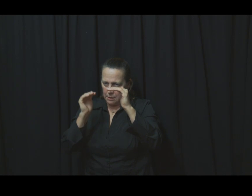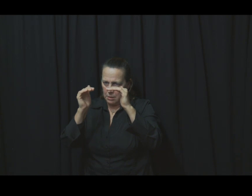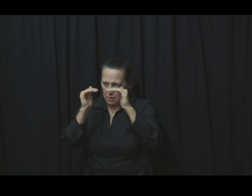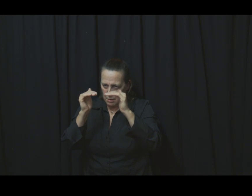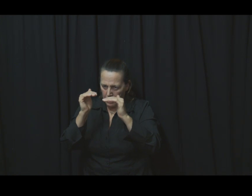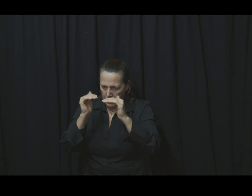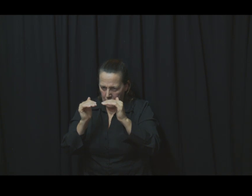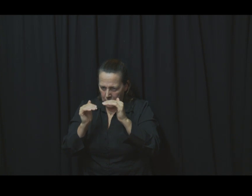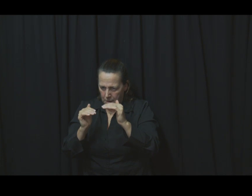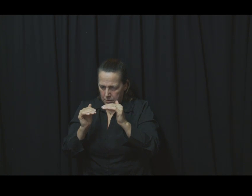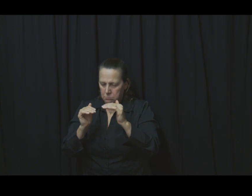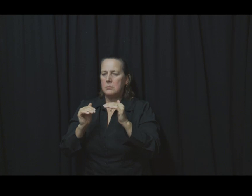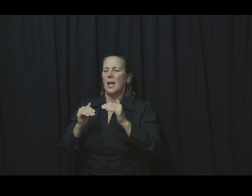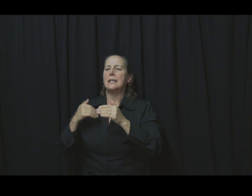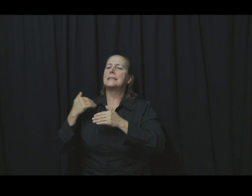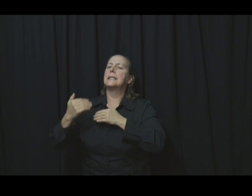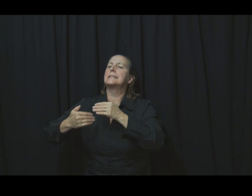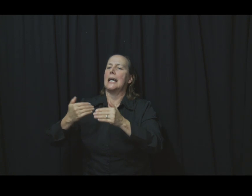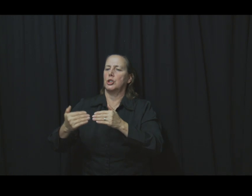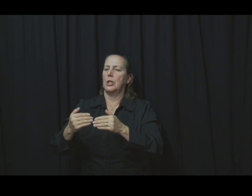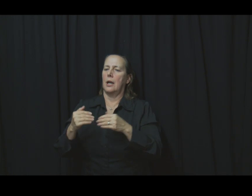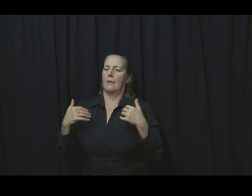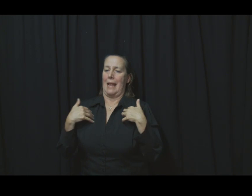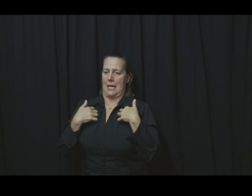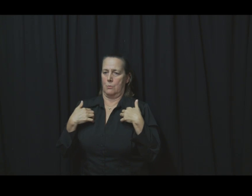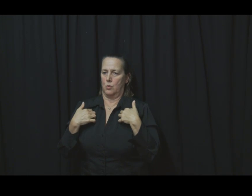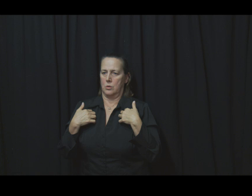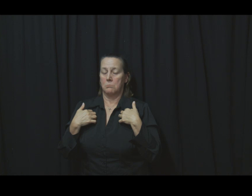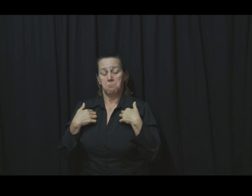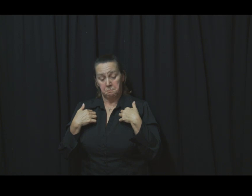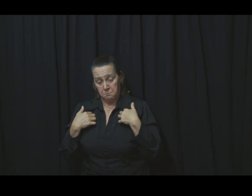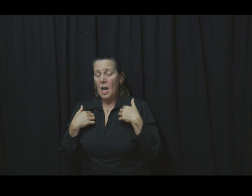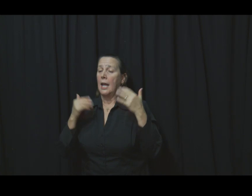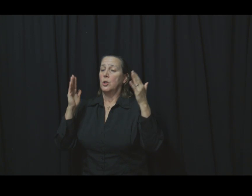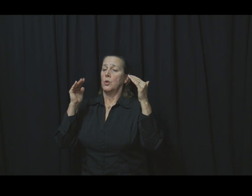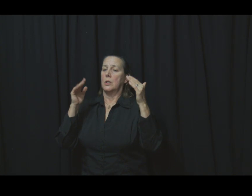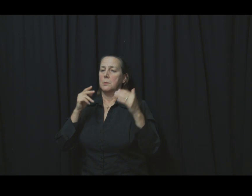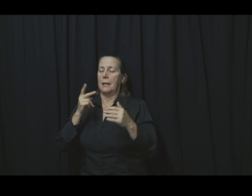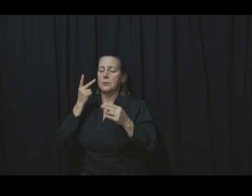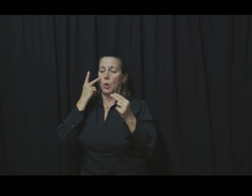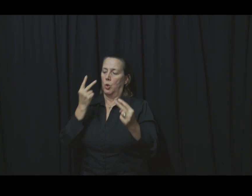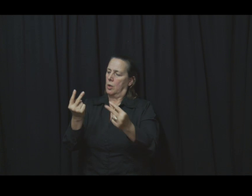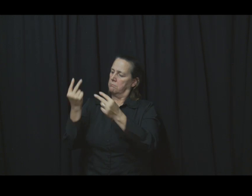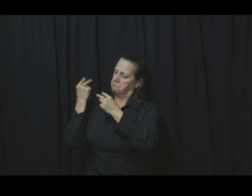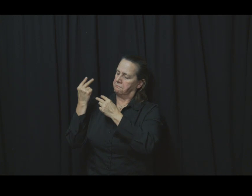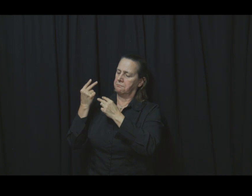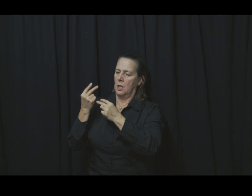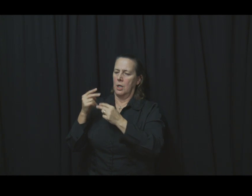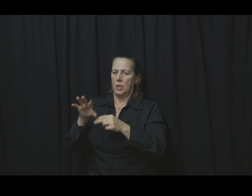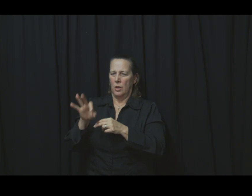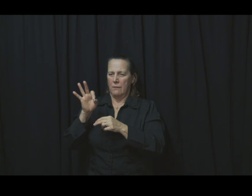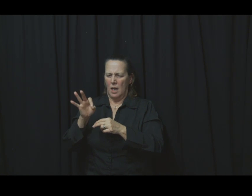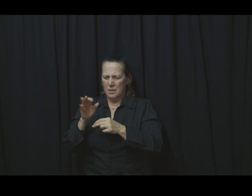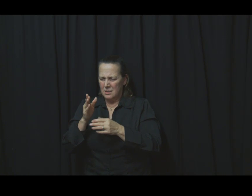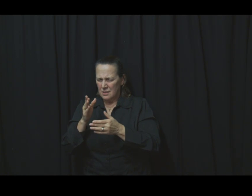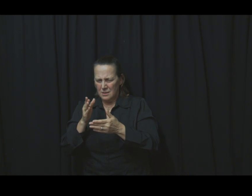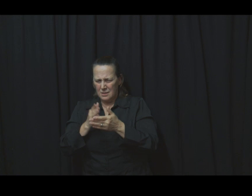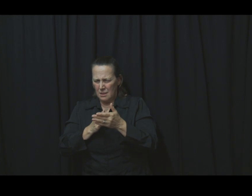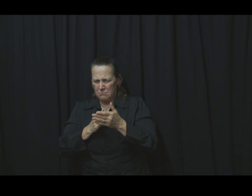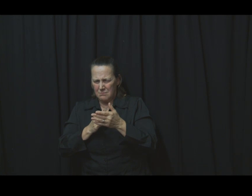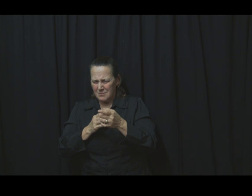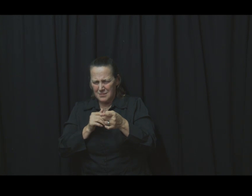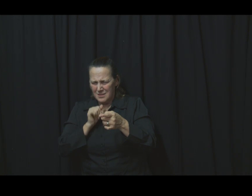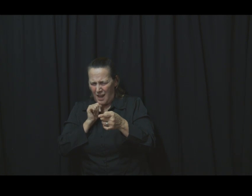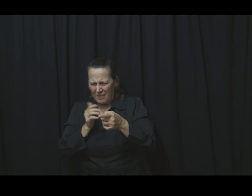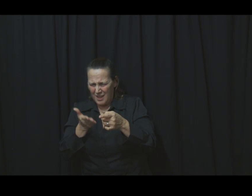animals, a succession. And as one might expect, when you're looking at old records, there's some pieces seem to be missing, a